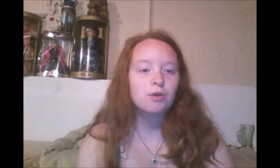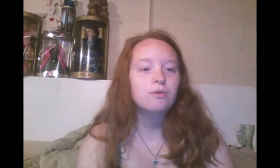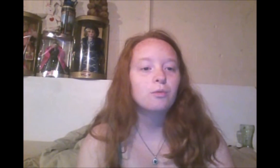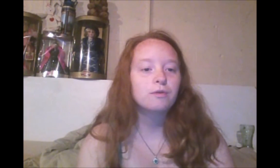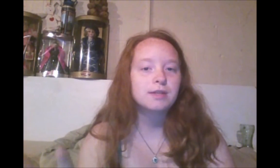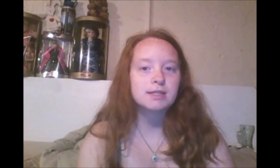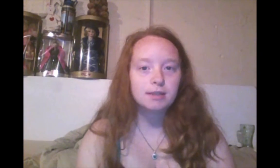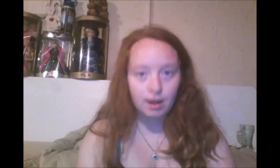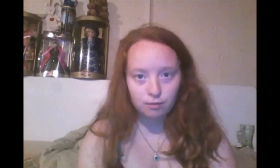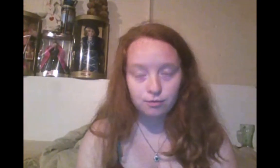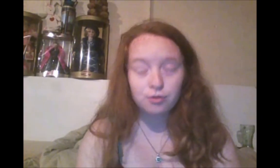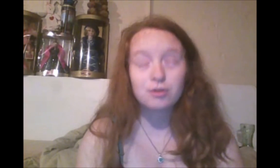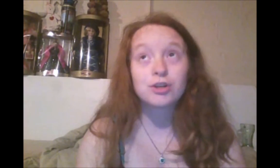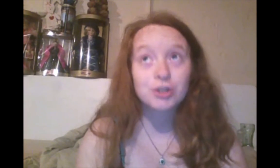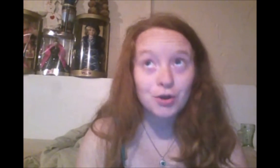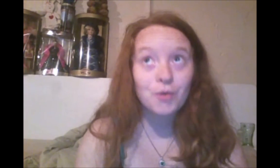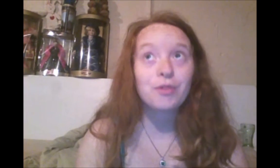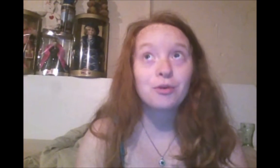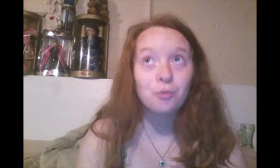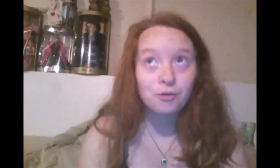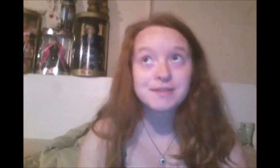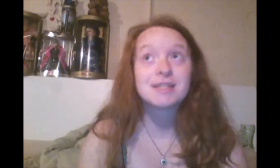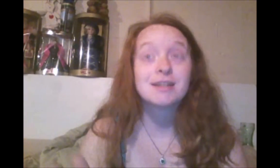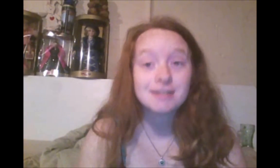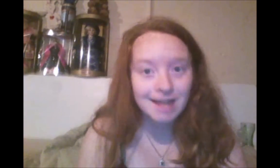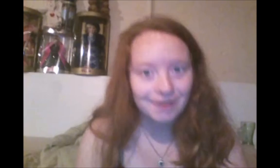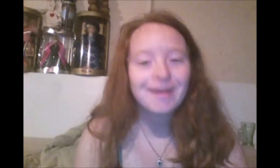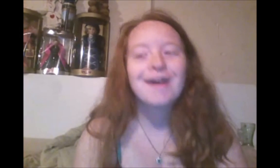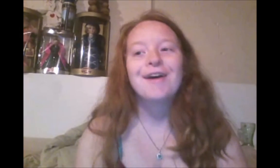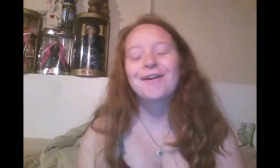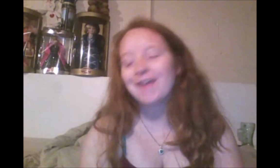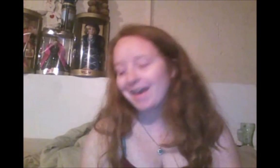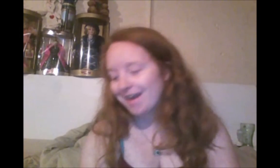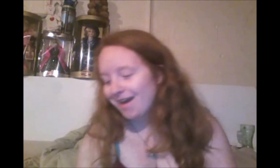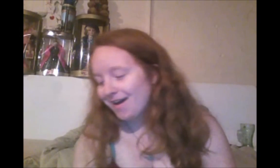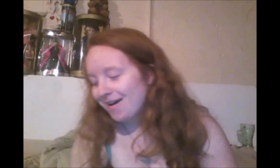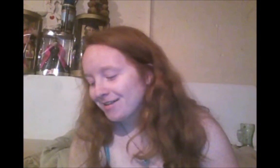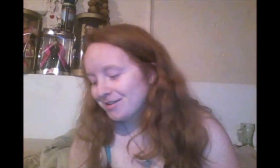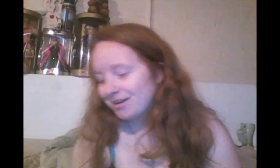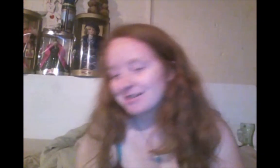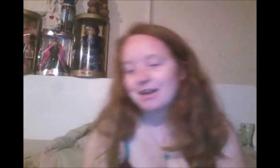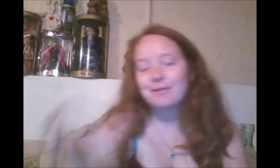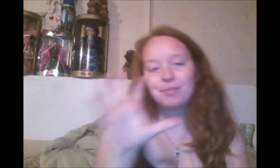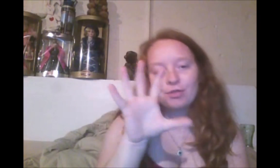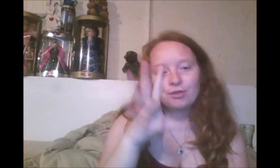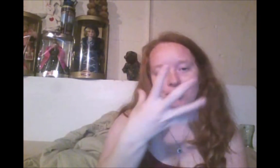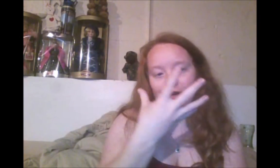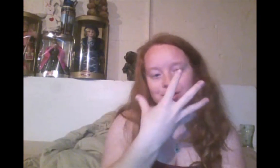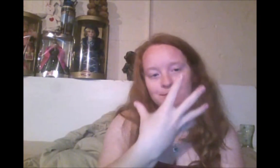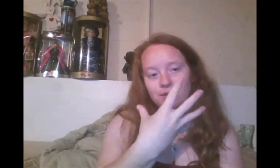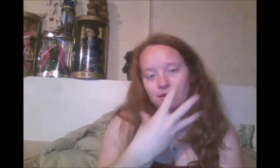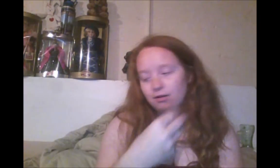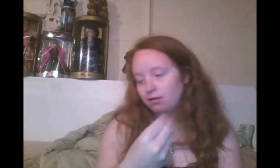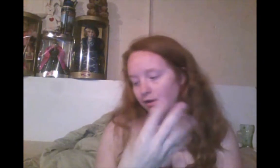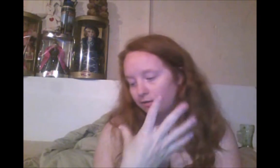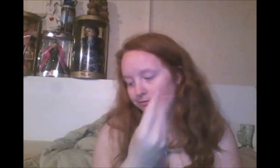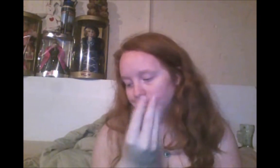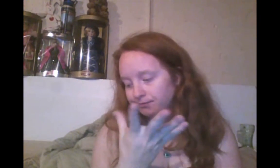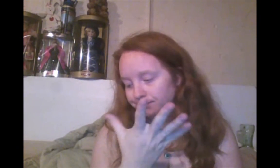the wolf's snout. Show the wolf's snout. Okay, so you're gonna take the claw shape again, or the